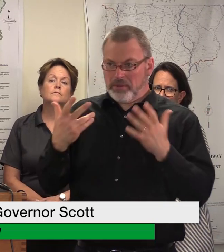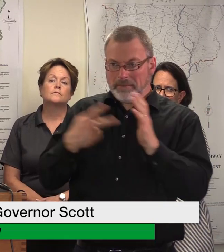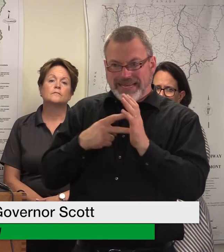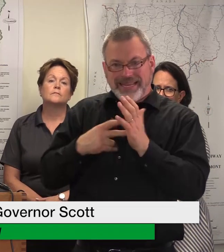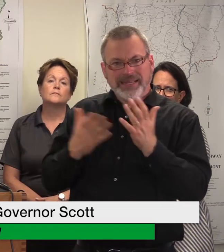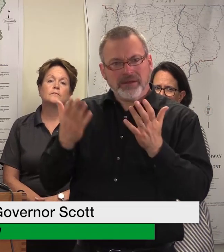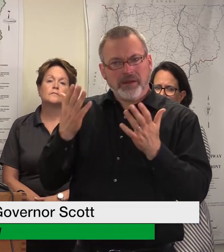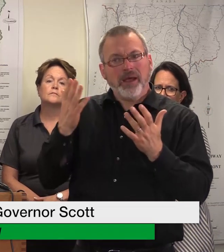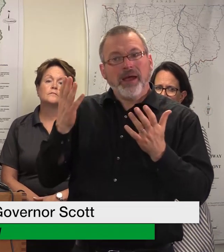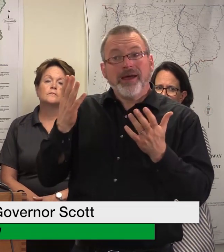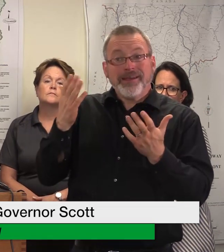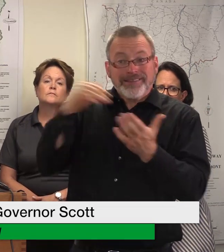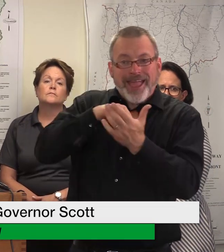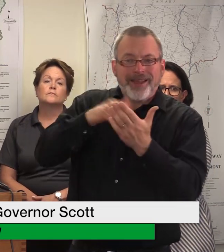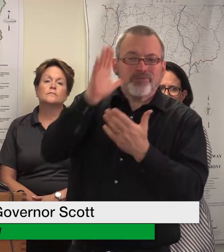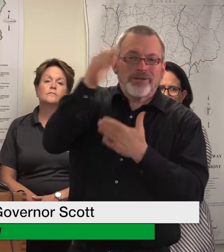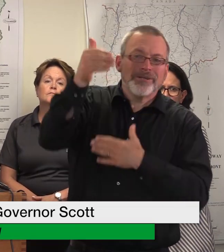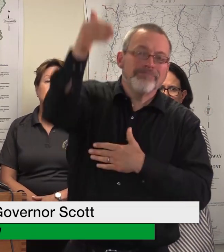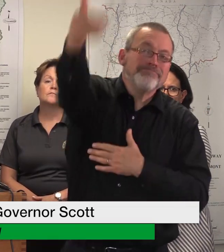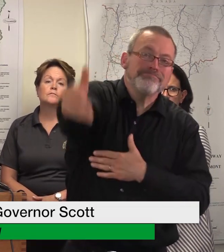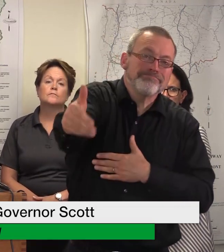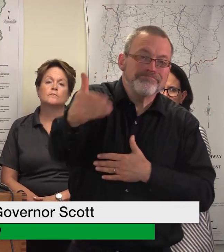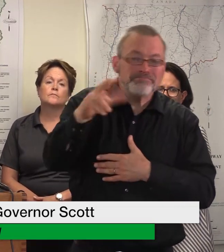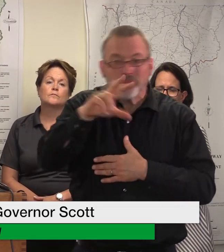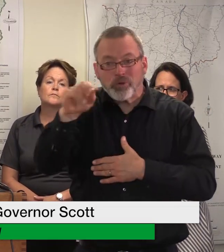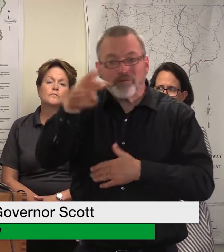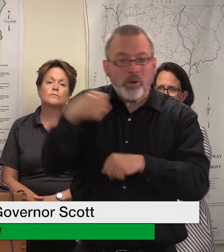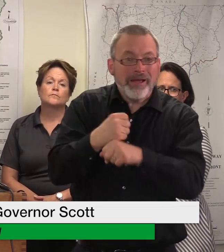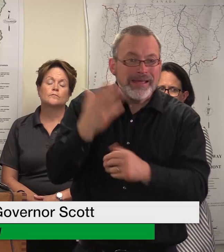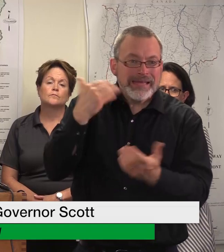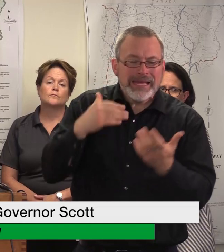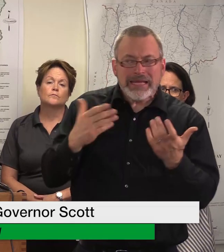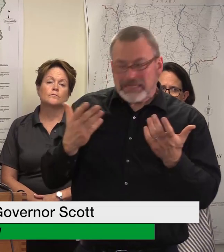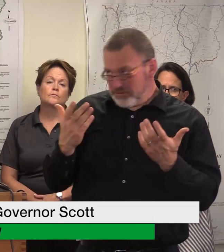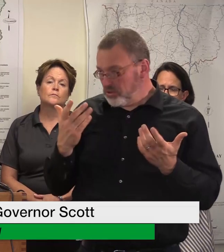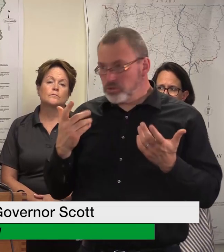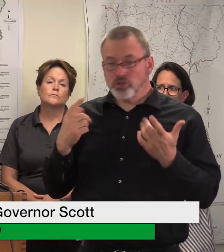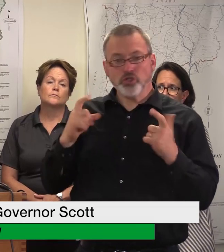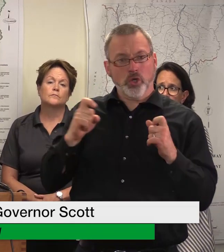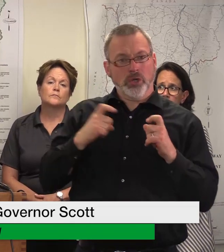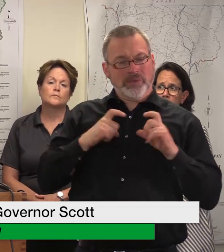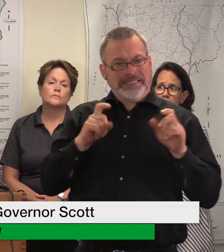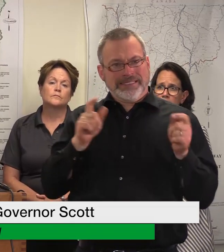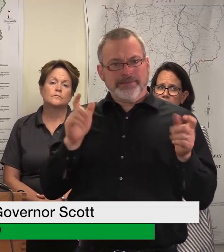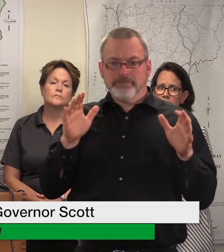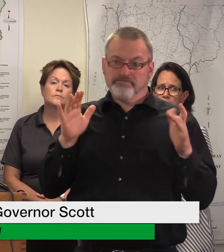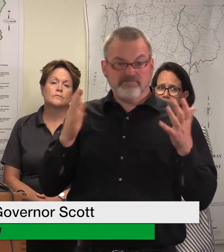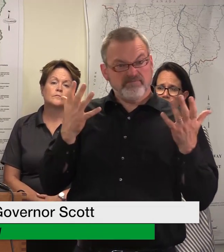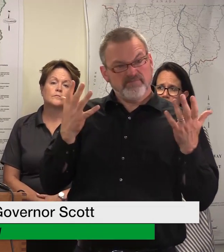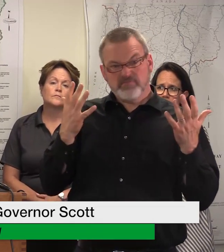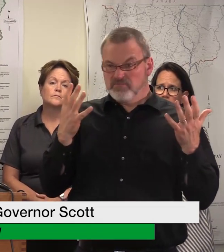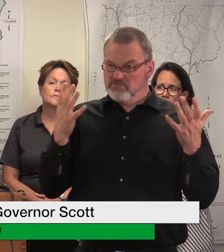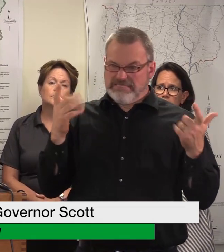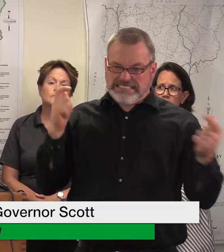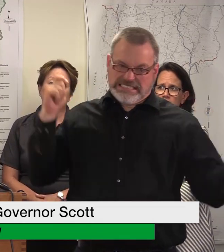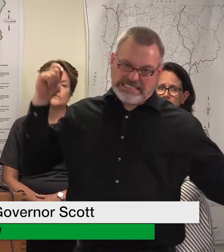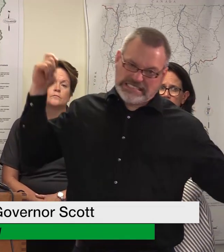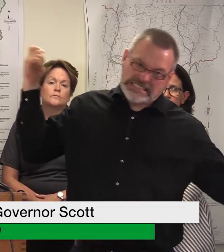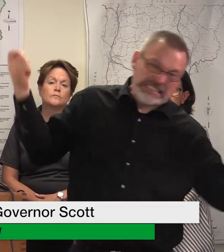more frequent basis. So, I mean, do we not need to be thinking about some pretty bold changes about the way